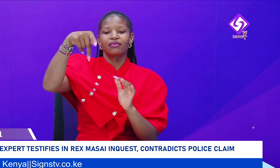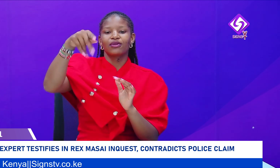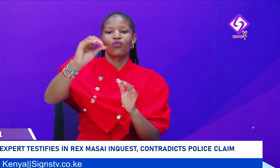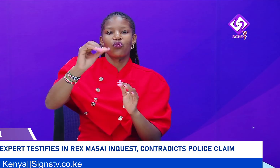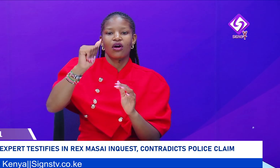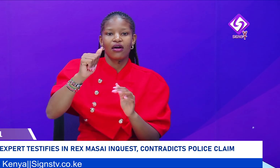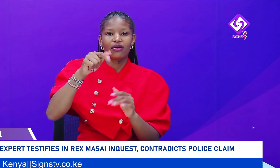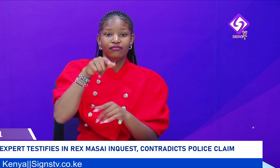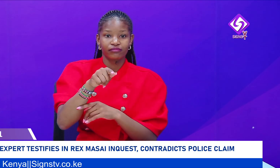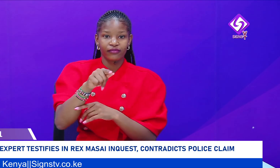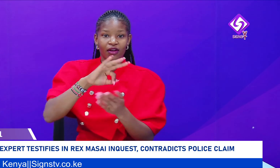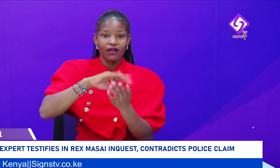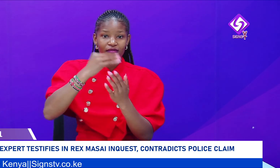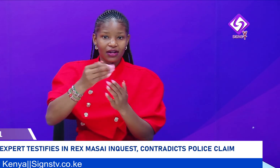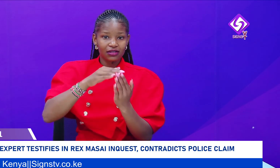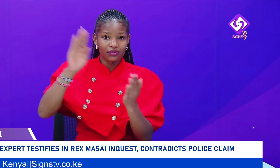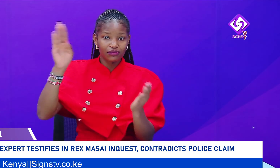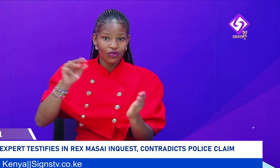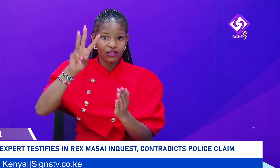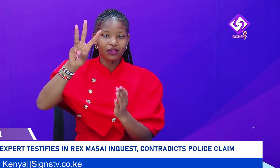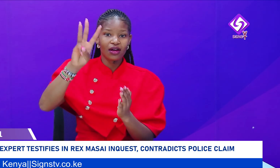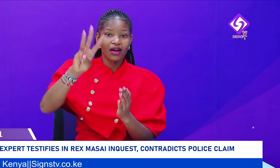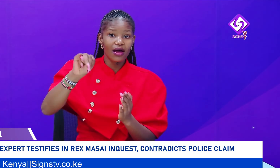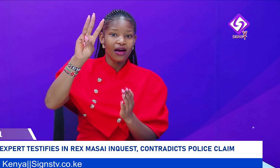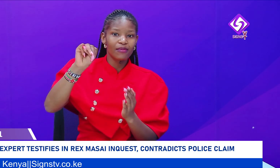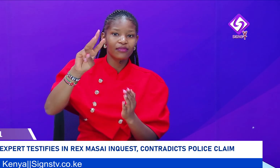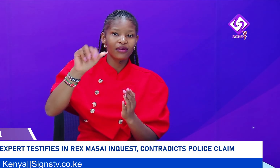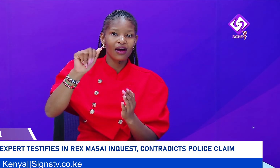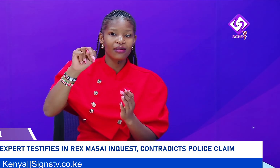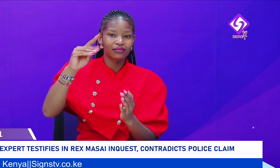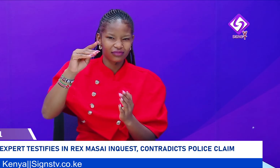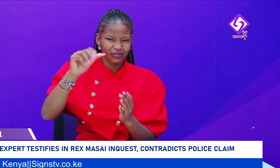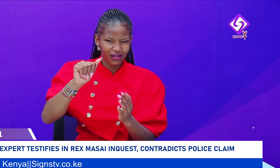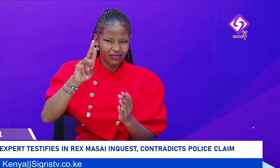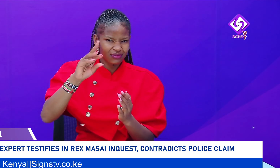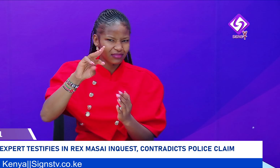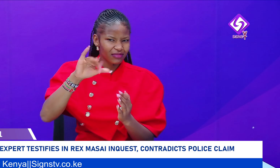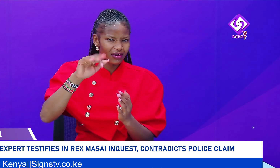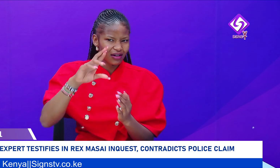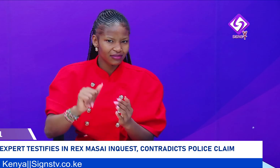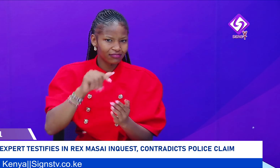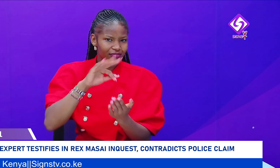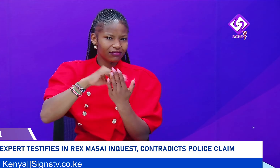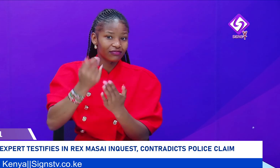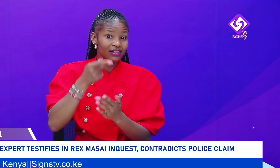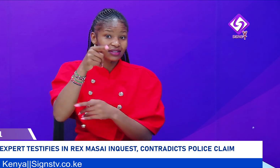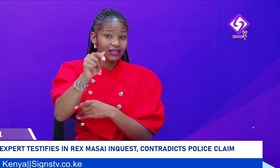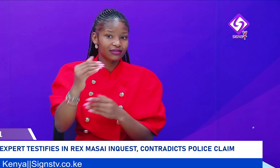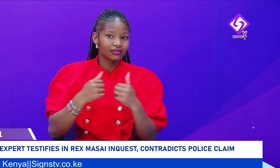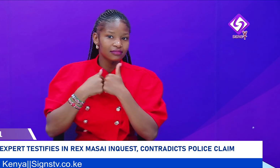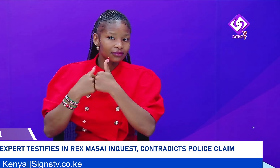Furthermore, Mwandawiro's findings directly challenged the former Central Police Station commander's